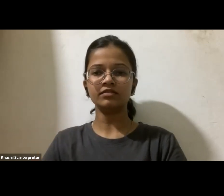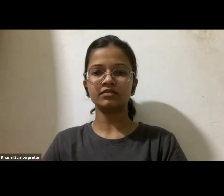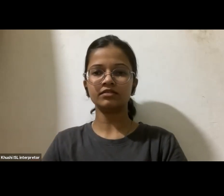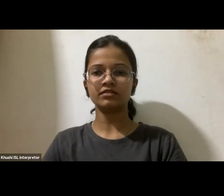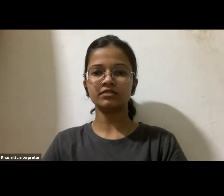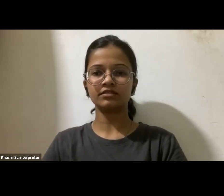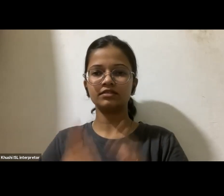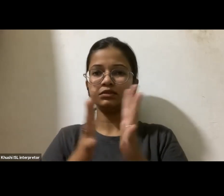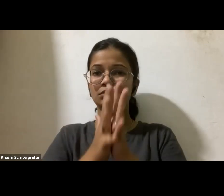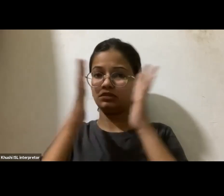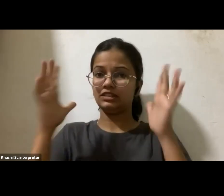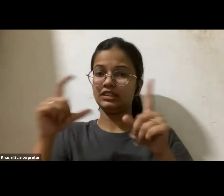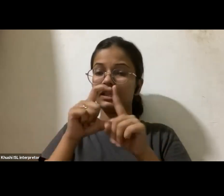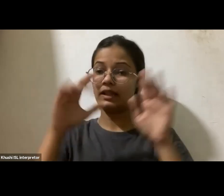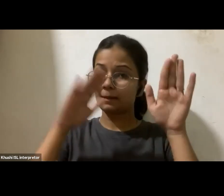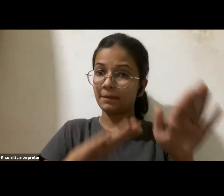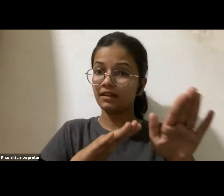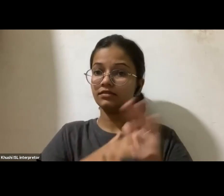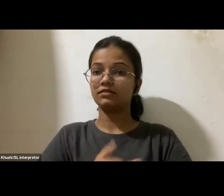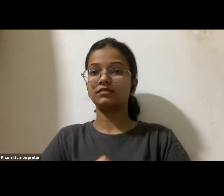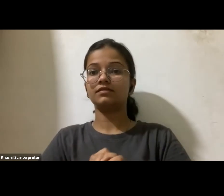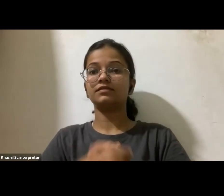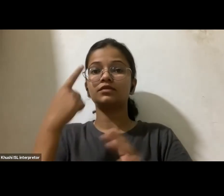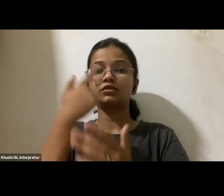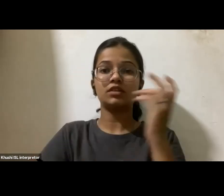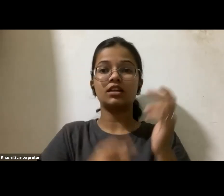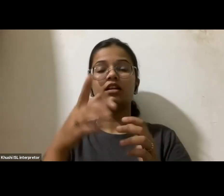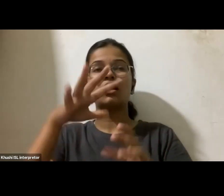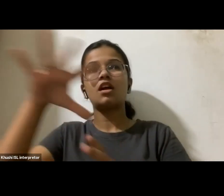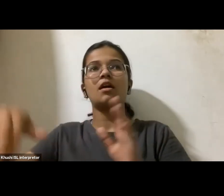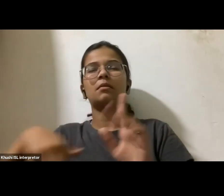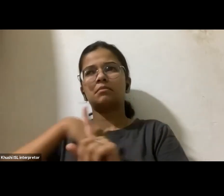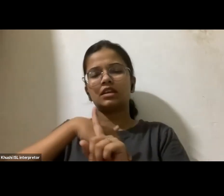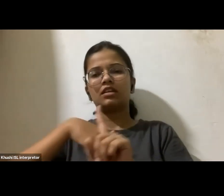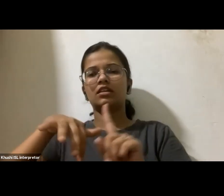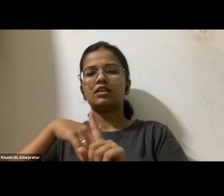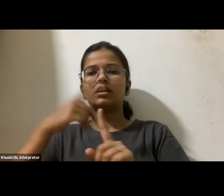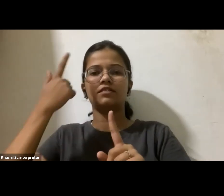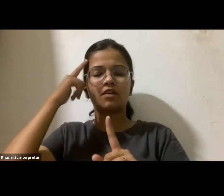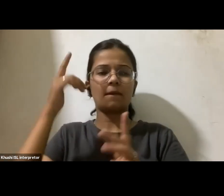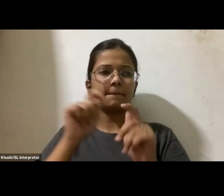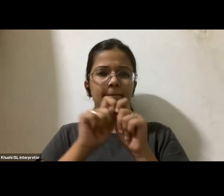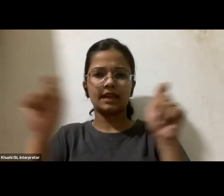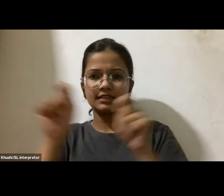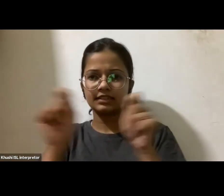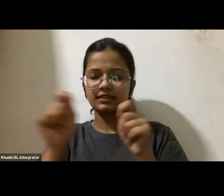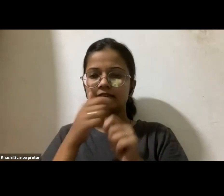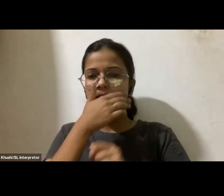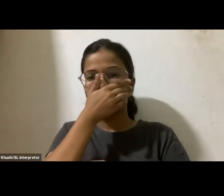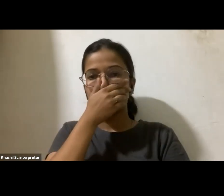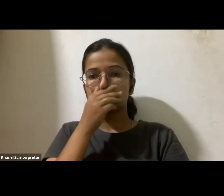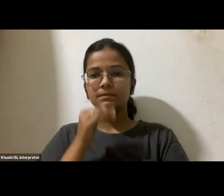a lot depends on what is the objective behind the making of such pages. Um,